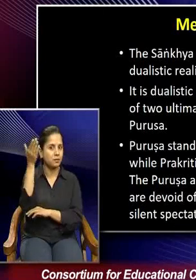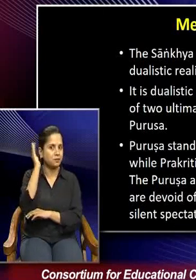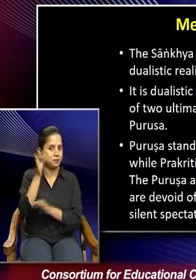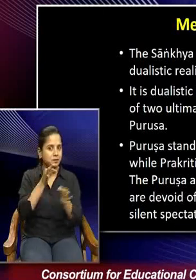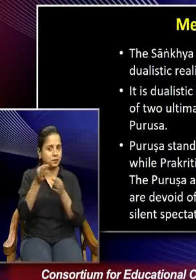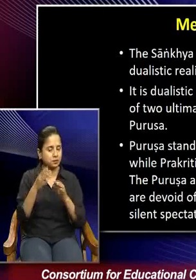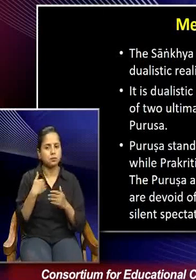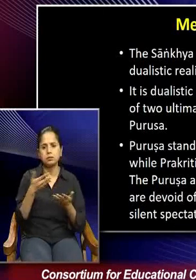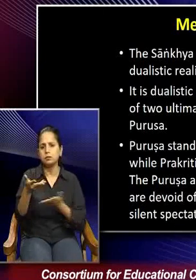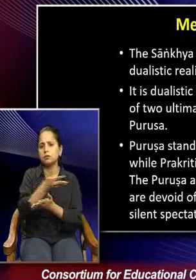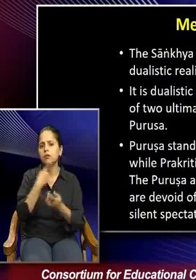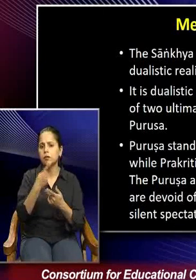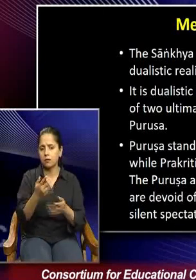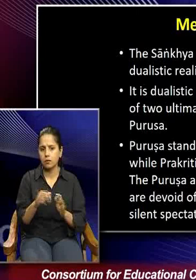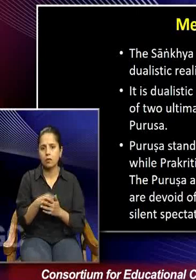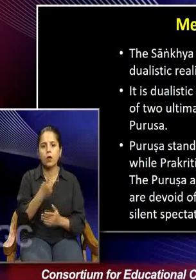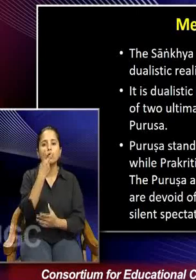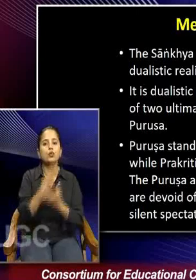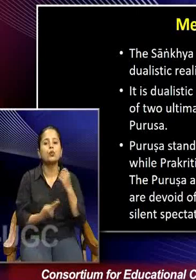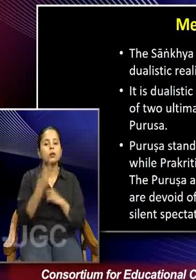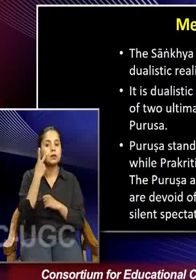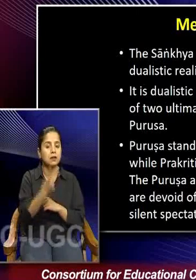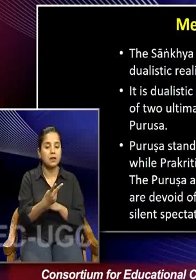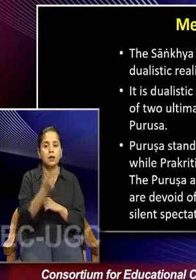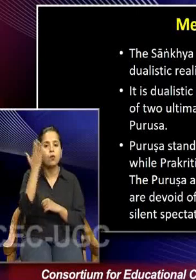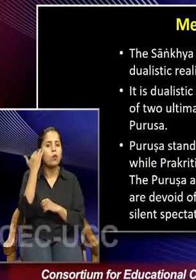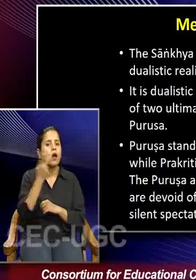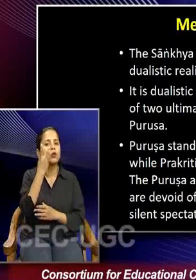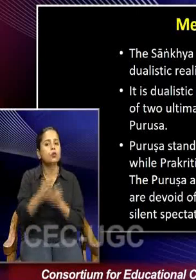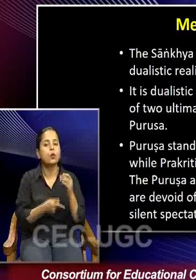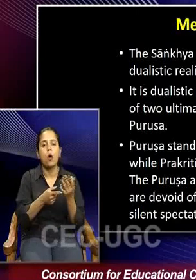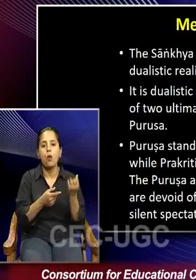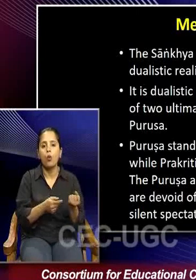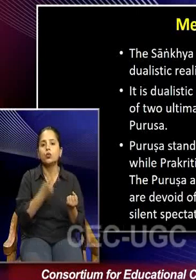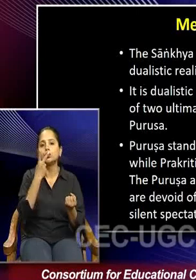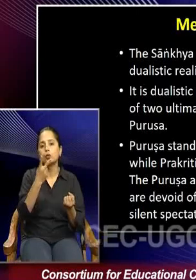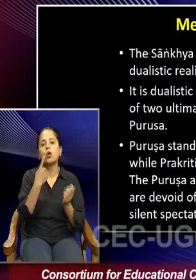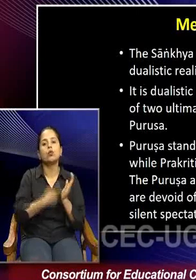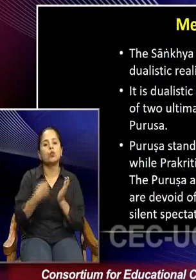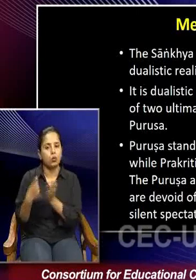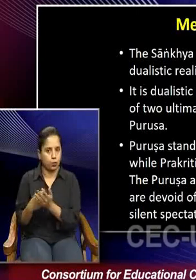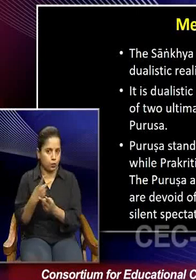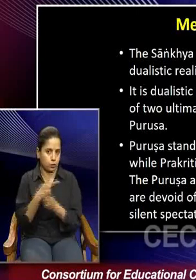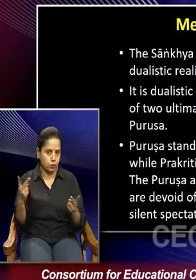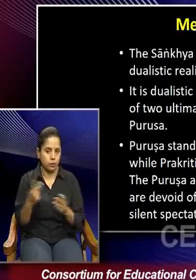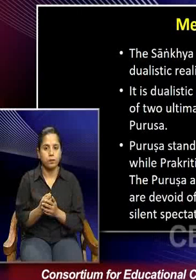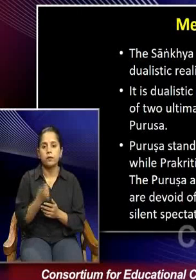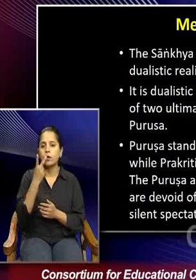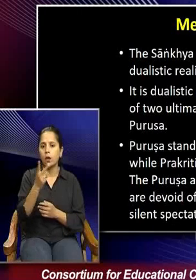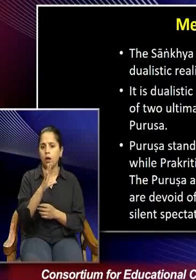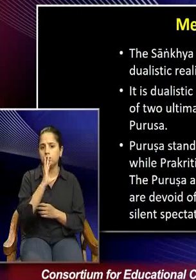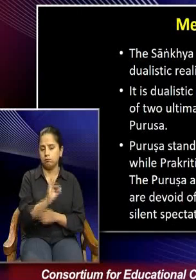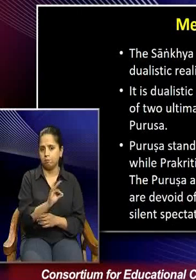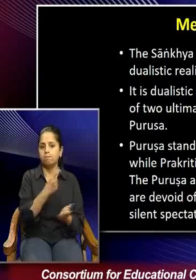we discussed that it is a dualist because it holds the doctrine of two ultimate